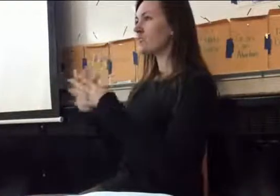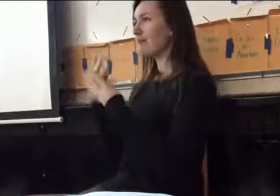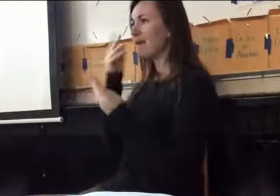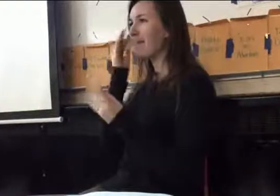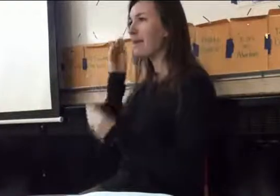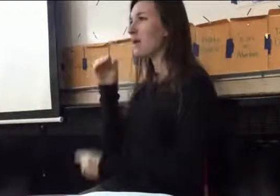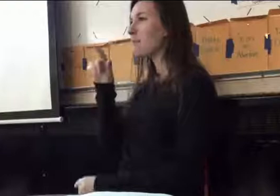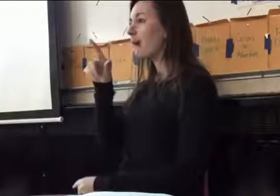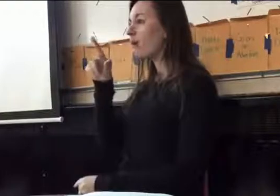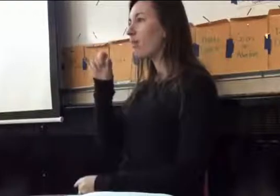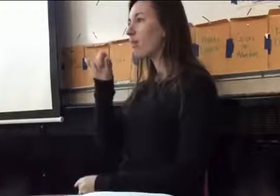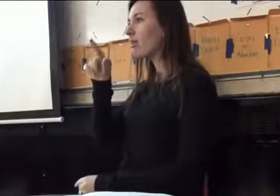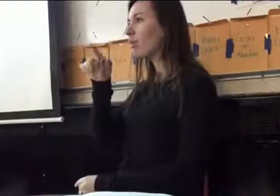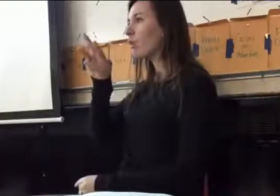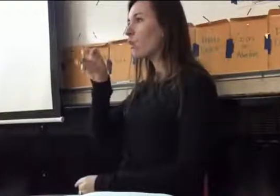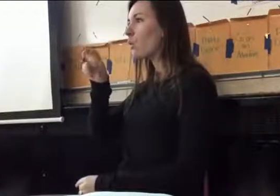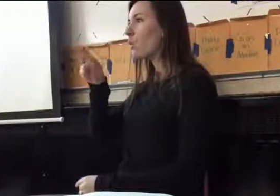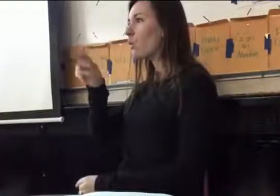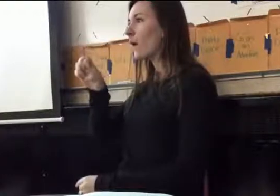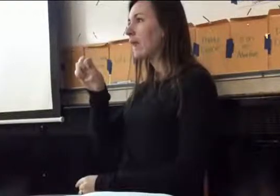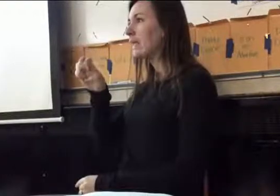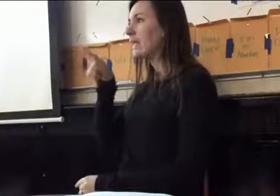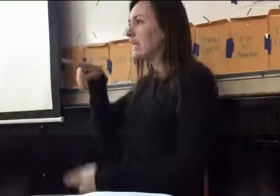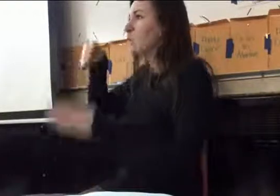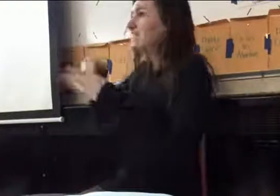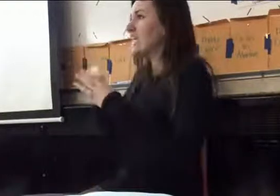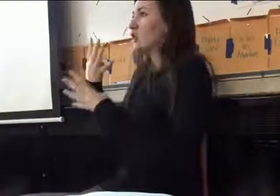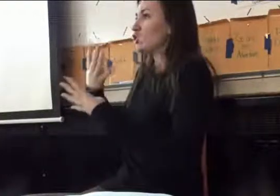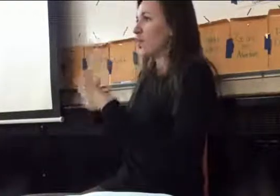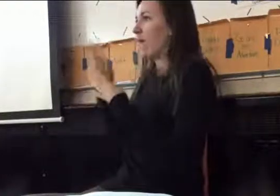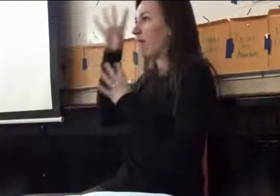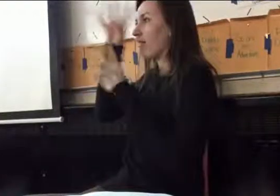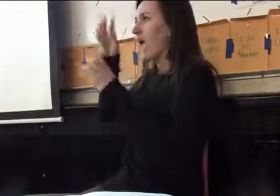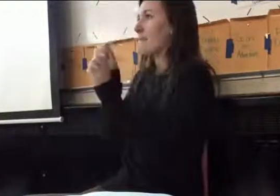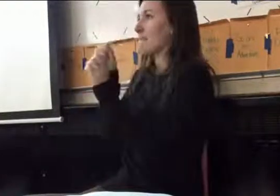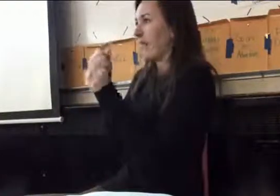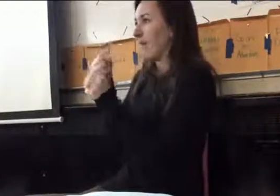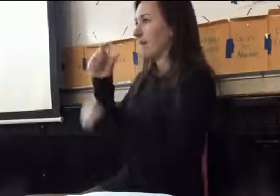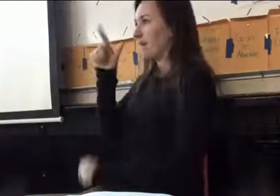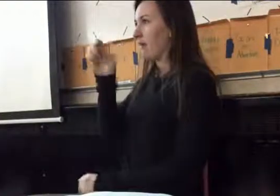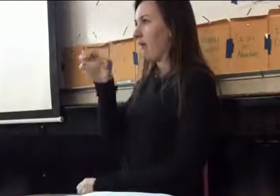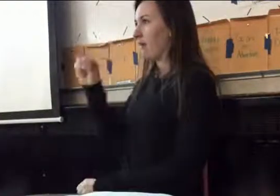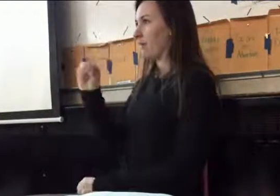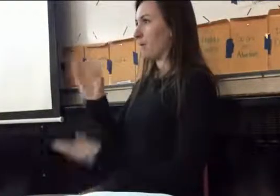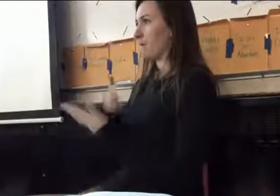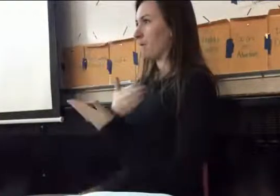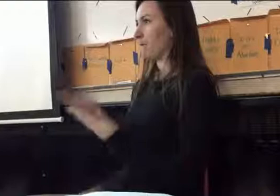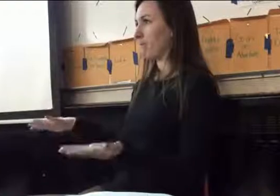to create an entire album when he was in jail during that time? Who? Lil Wayne. Oh,